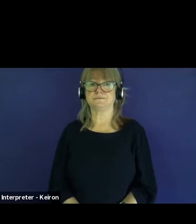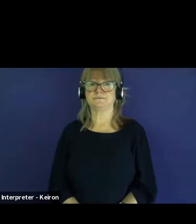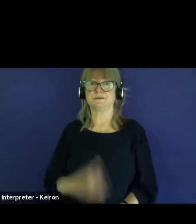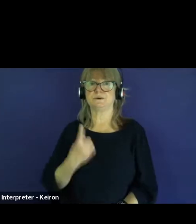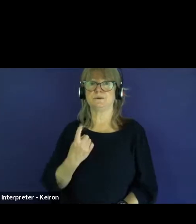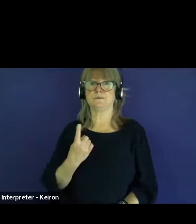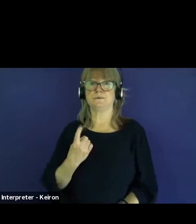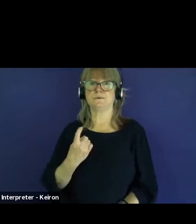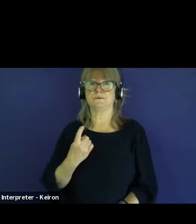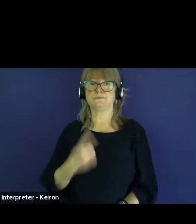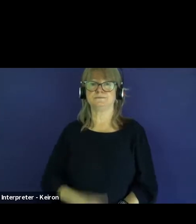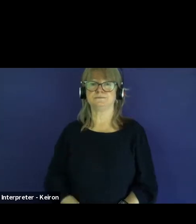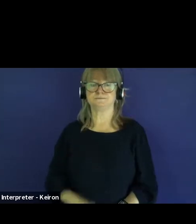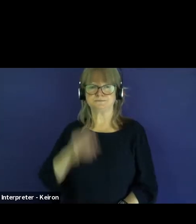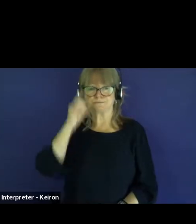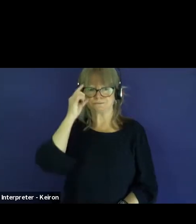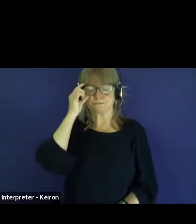more.